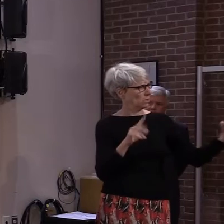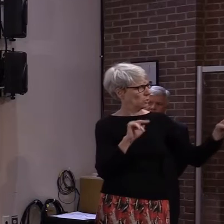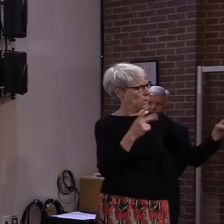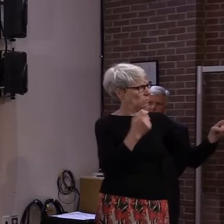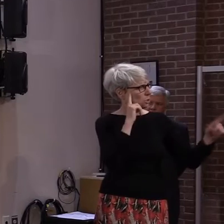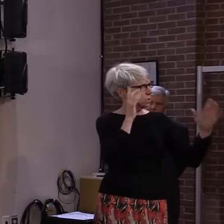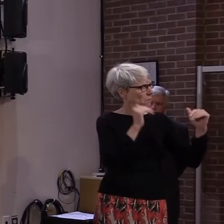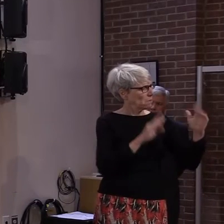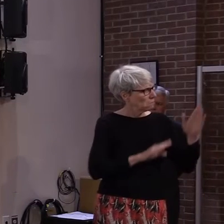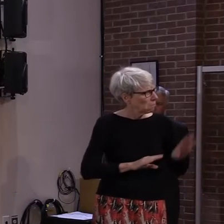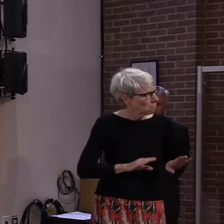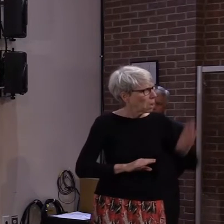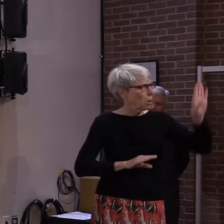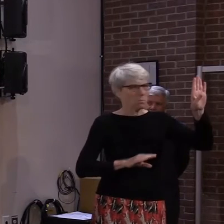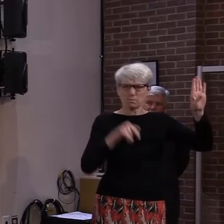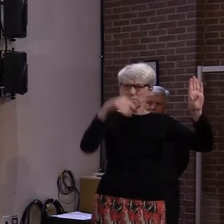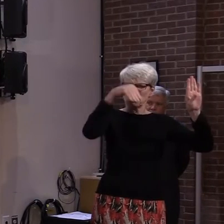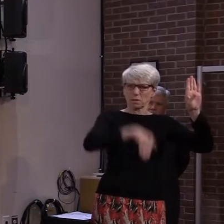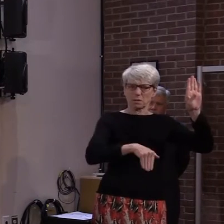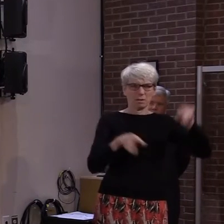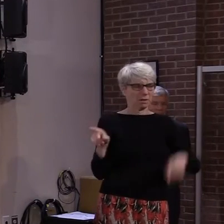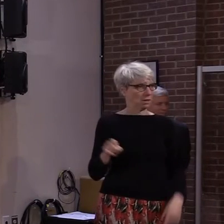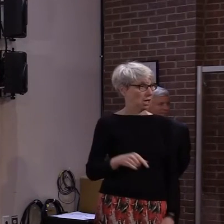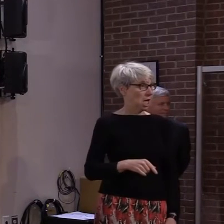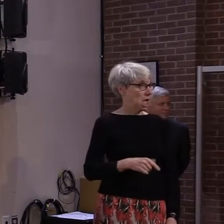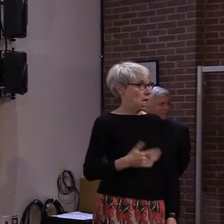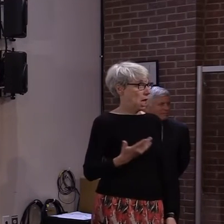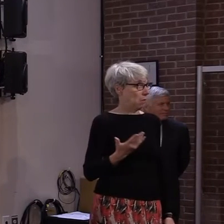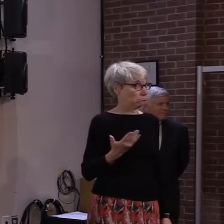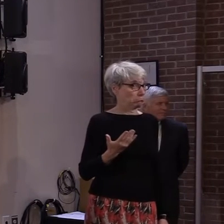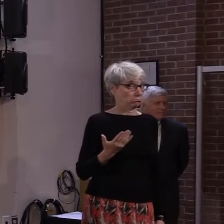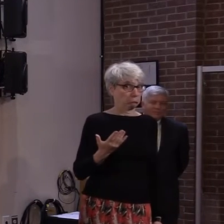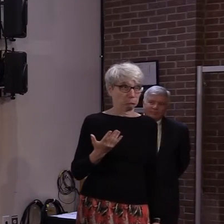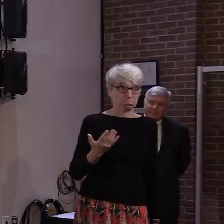increase. I have no idea.